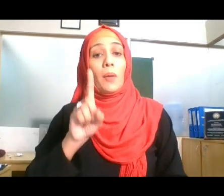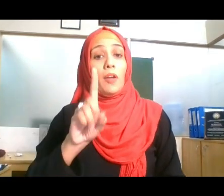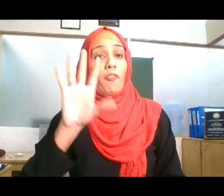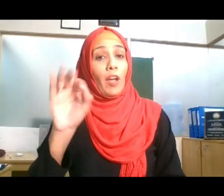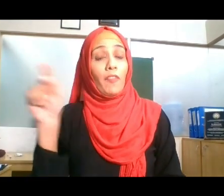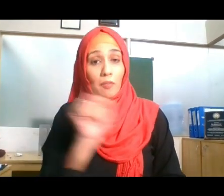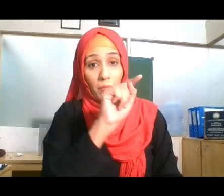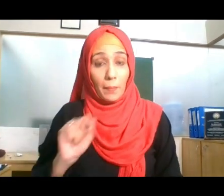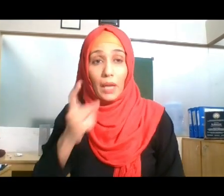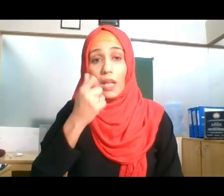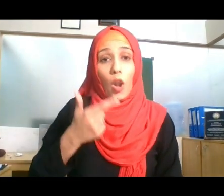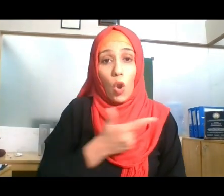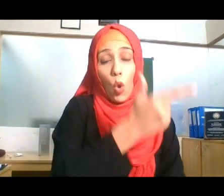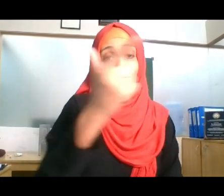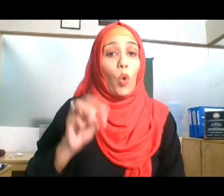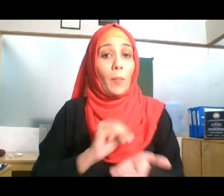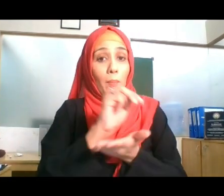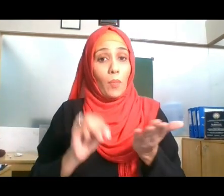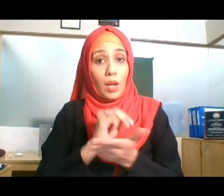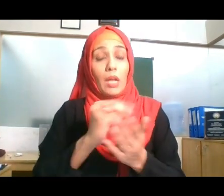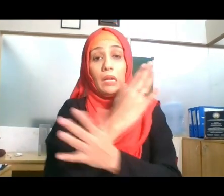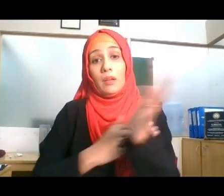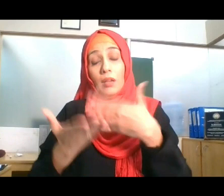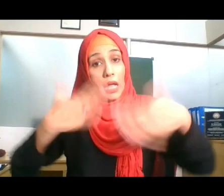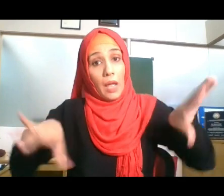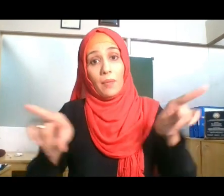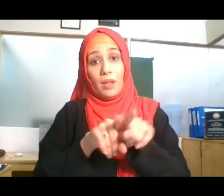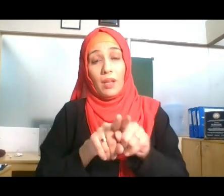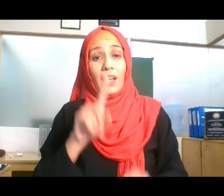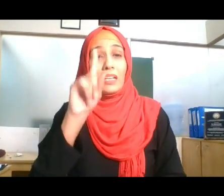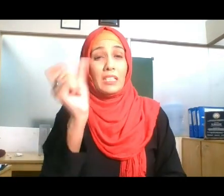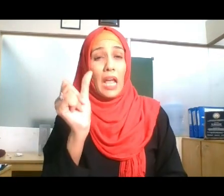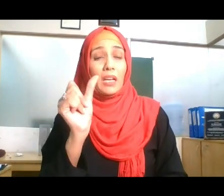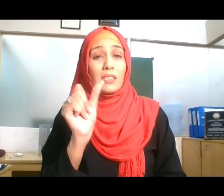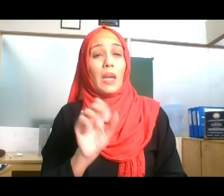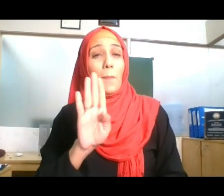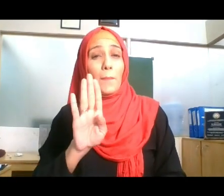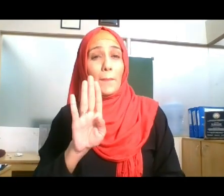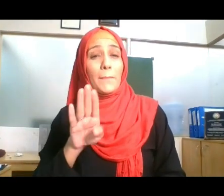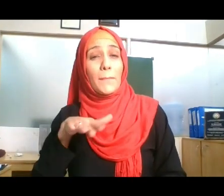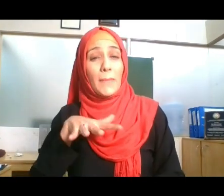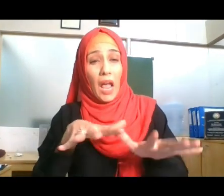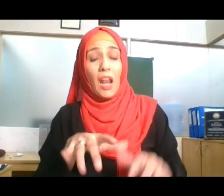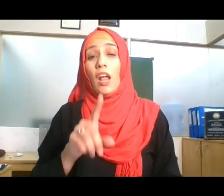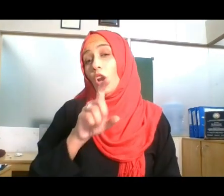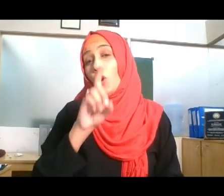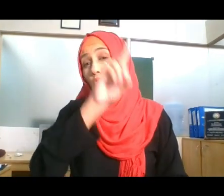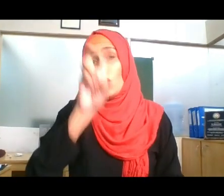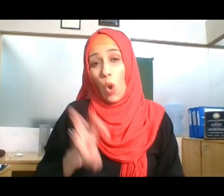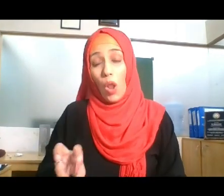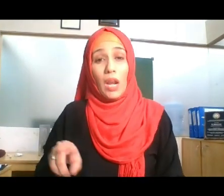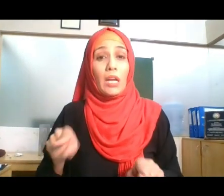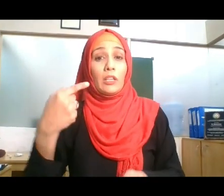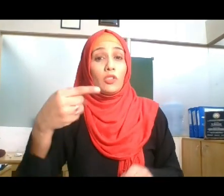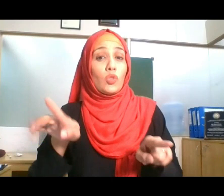population of a country being disabled. So $16 billion a year are almost lost to the GDP by not